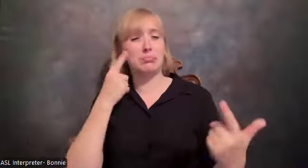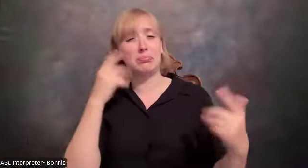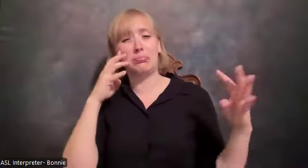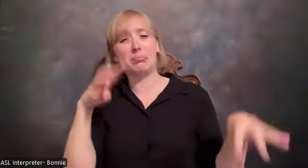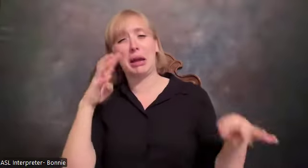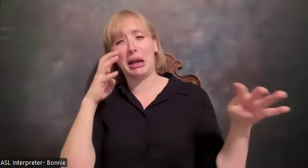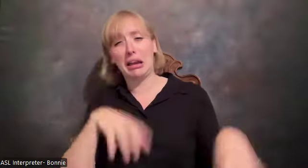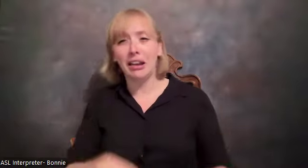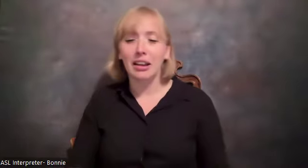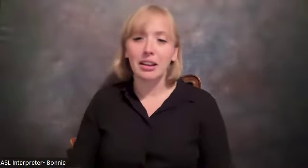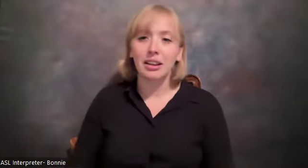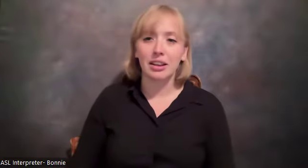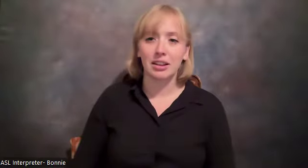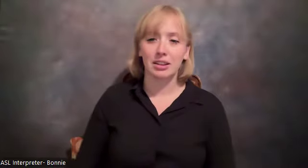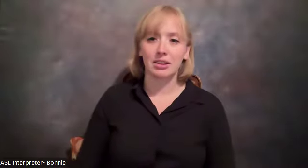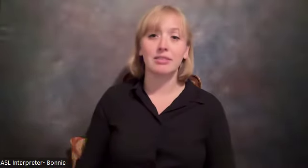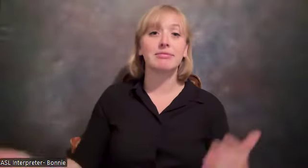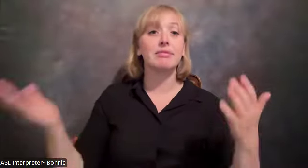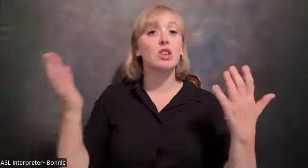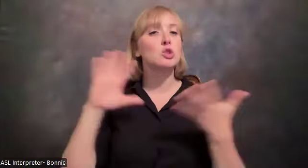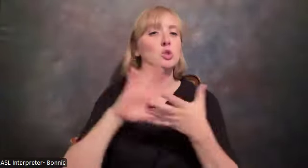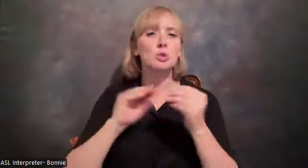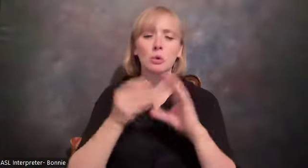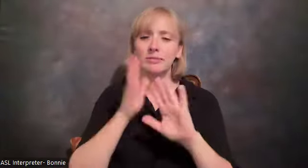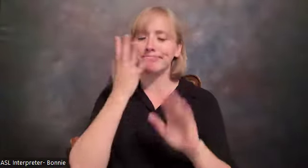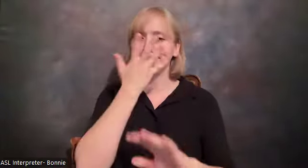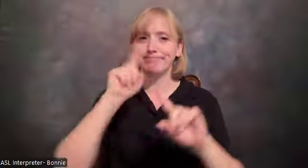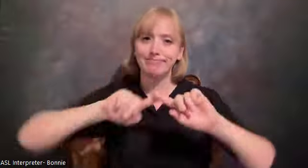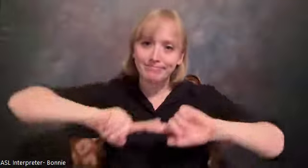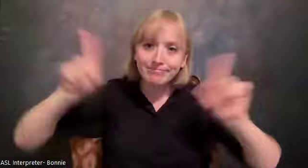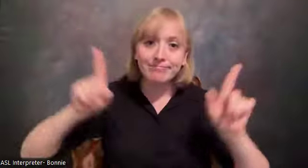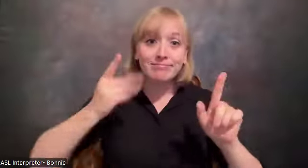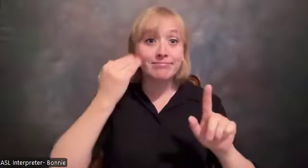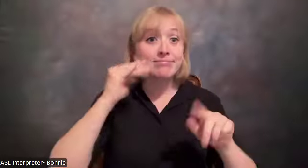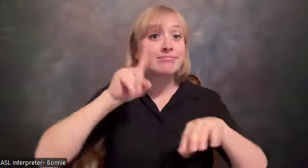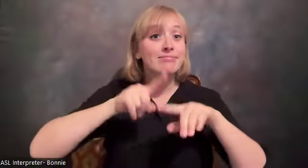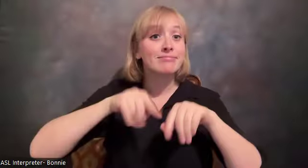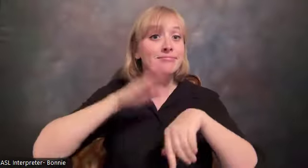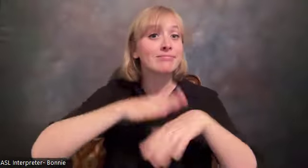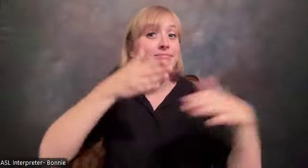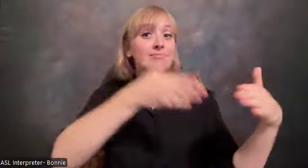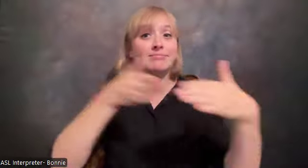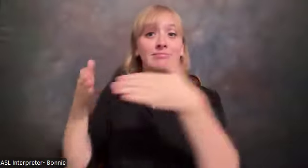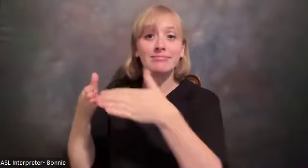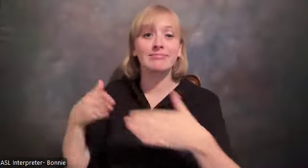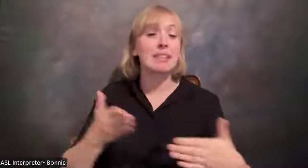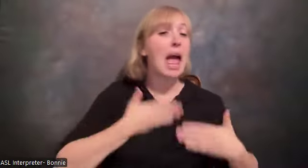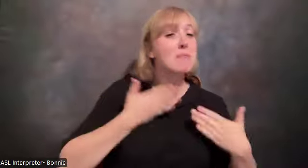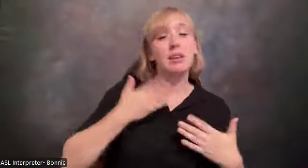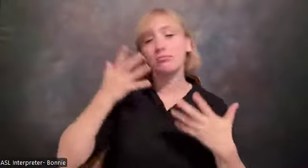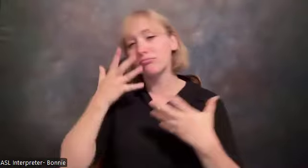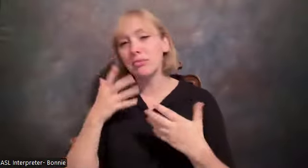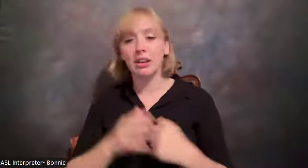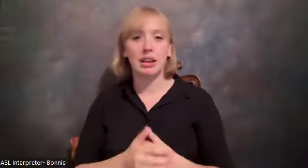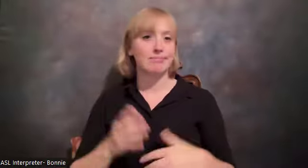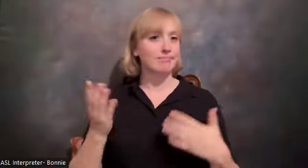Right? So our stories are very different based upon which corner we're drinking in. But no matter which corner